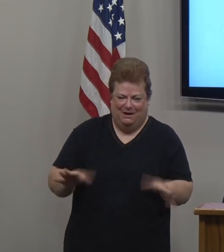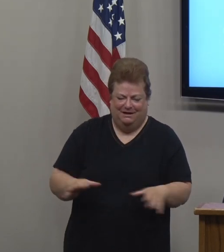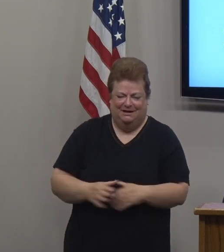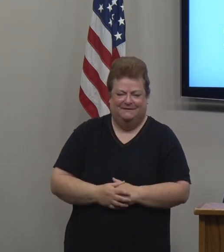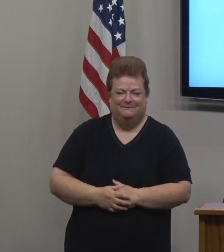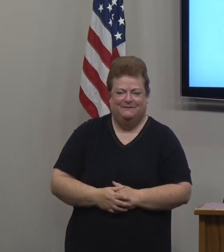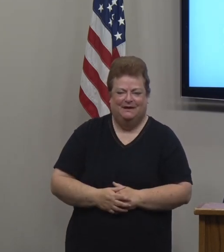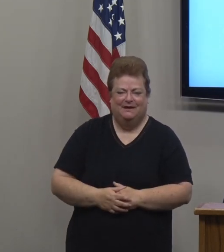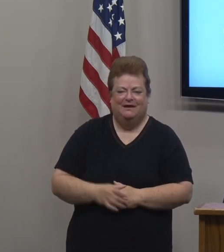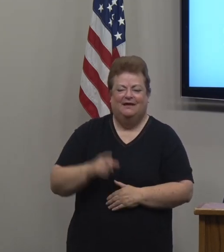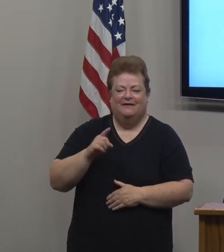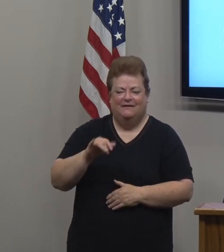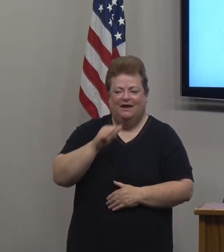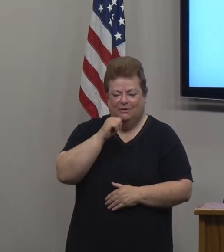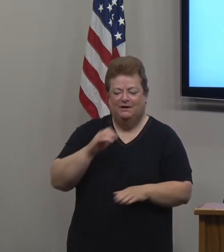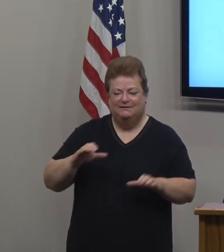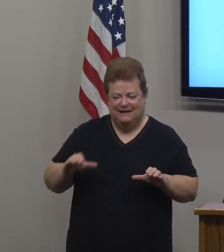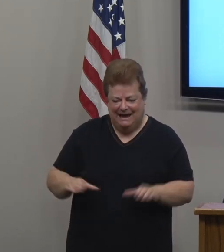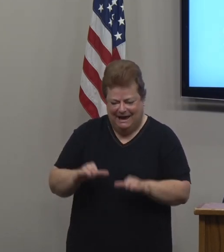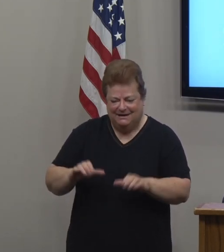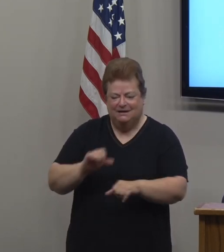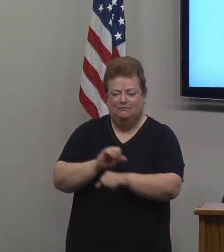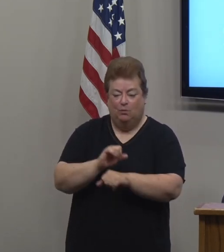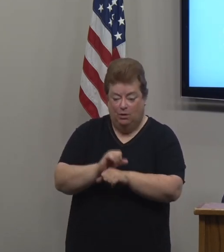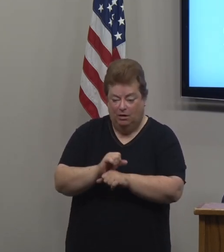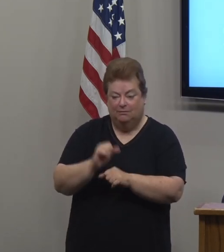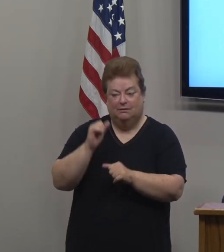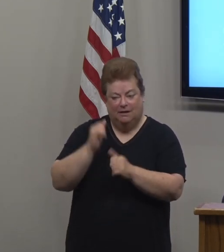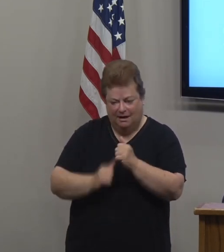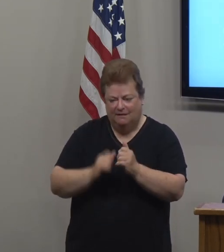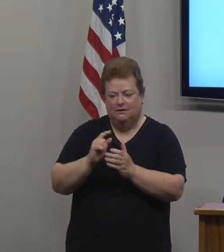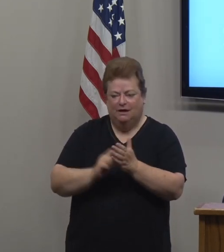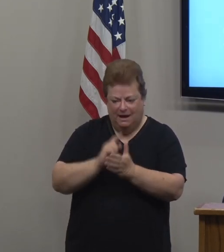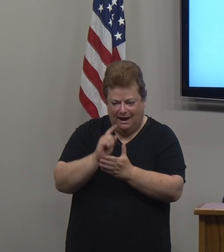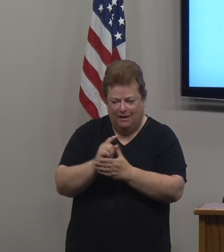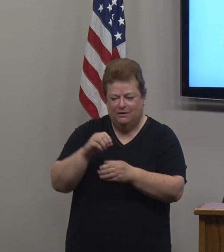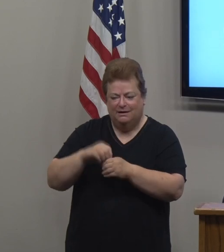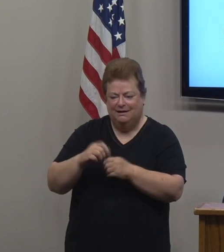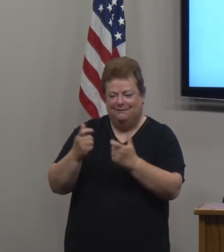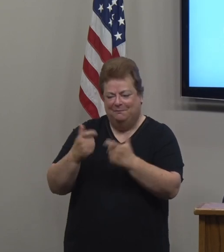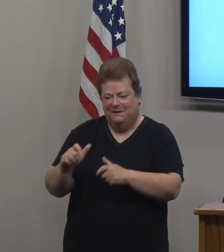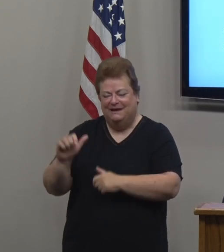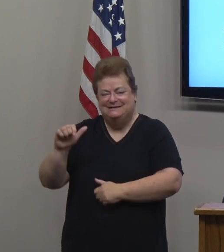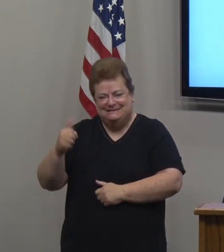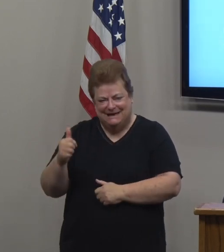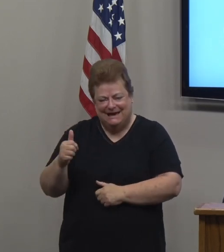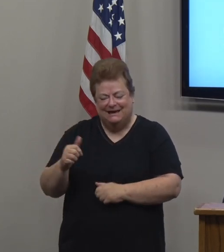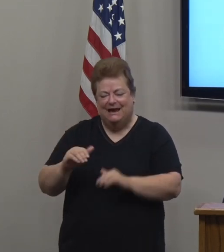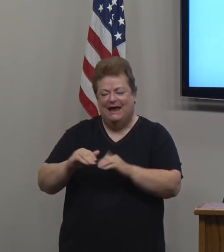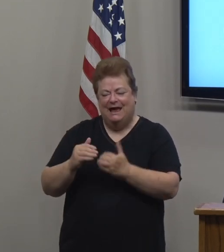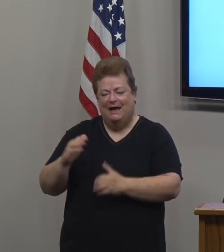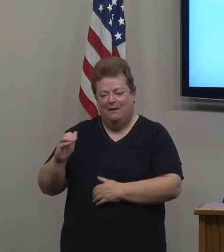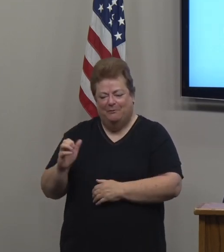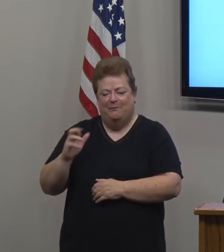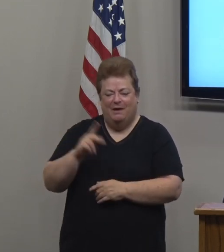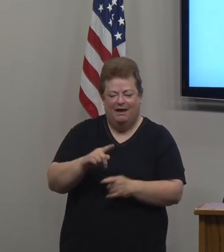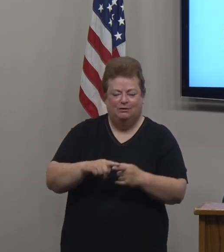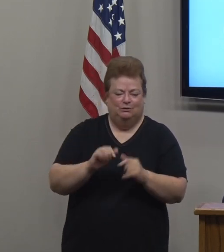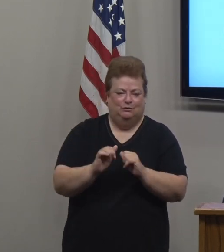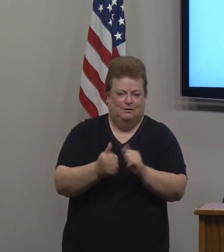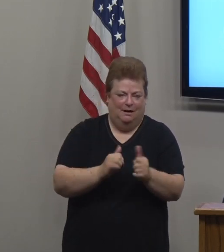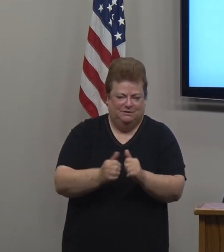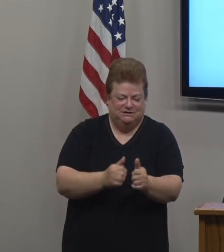is active work by the hour in the Big Ten about how to return to